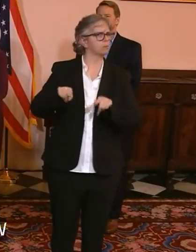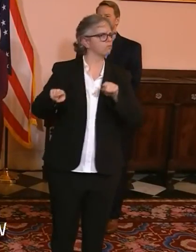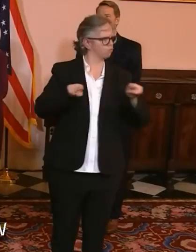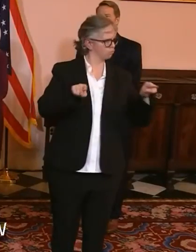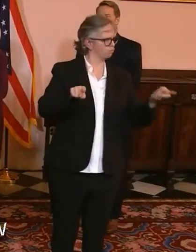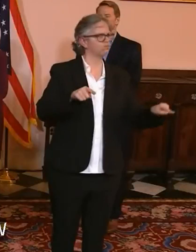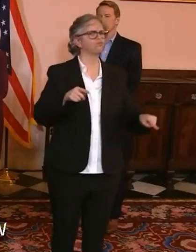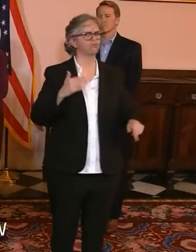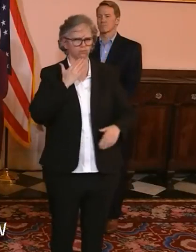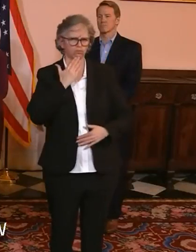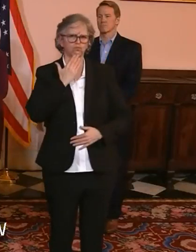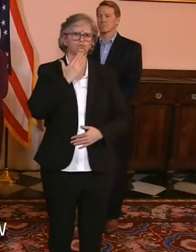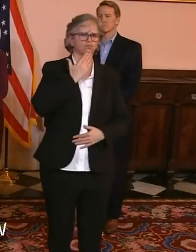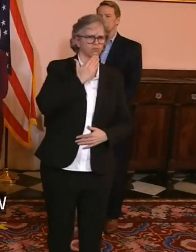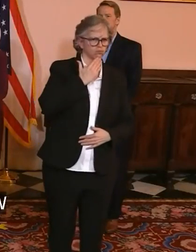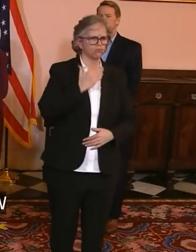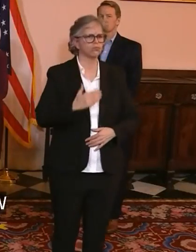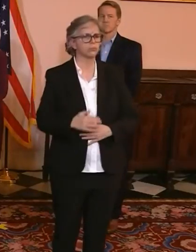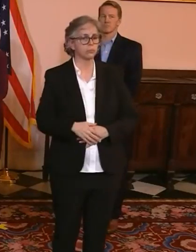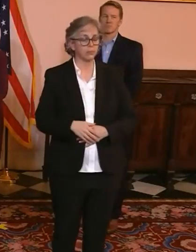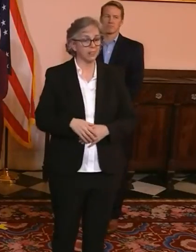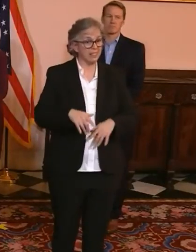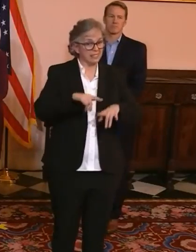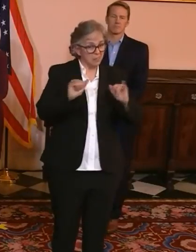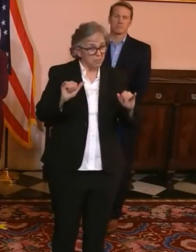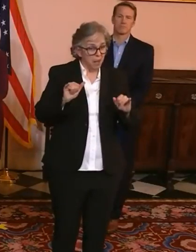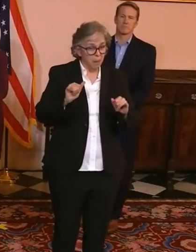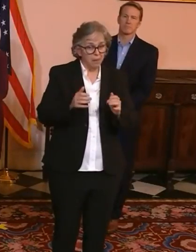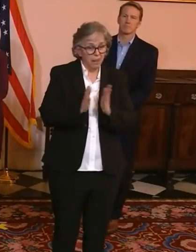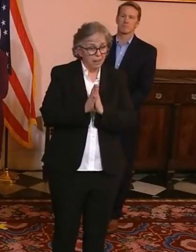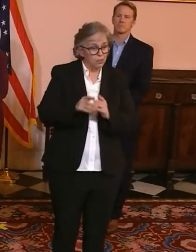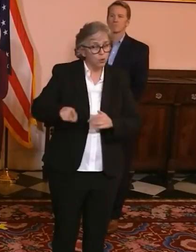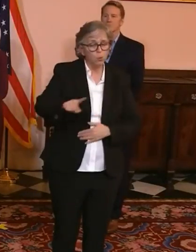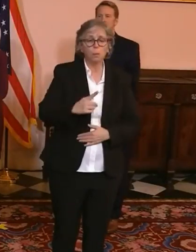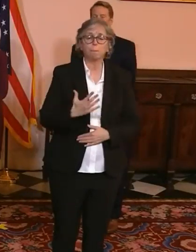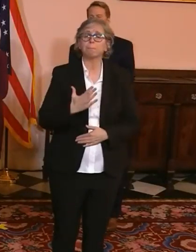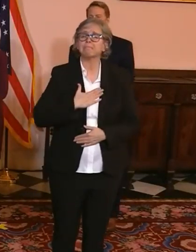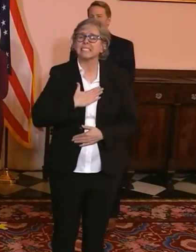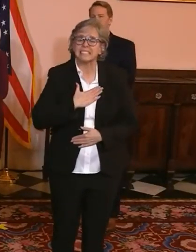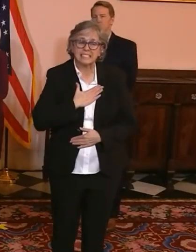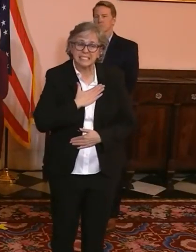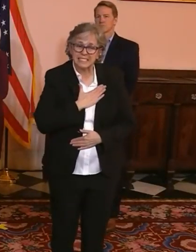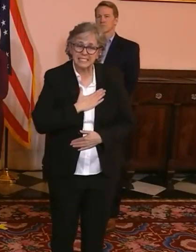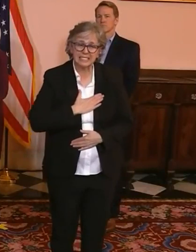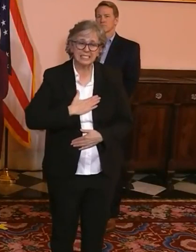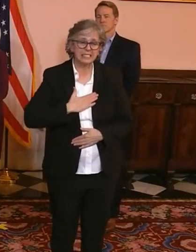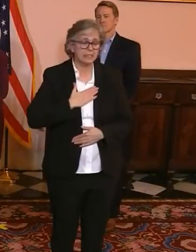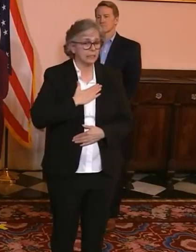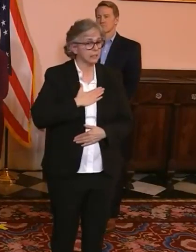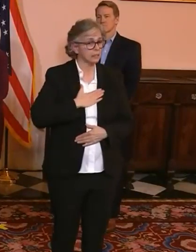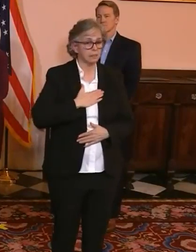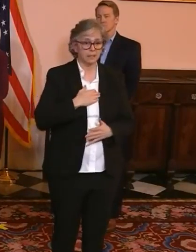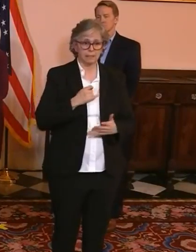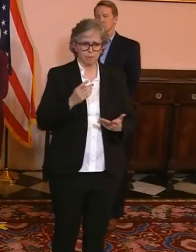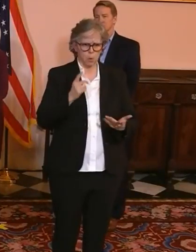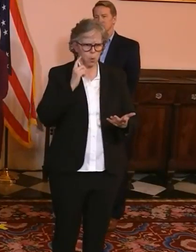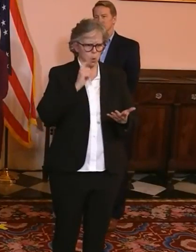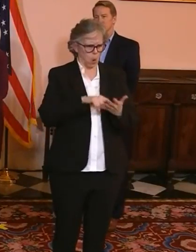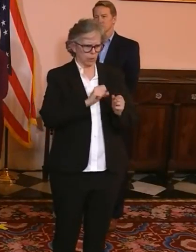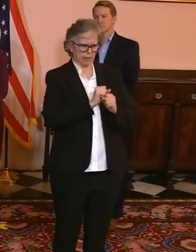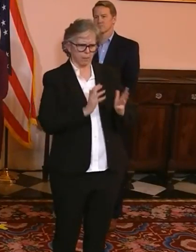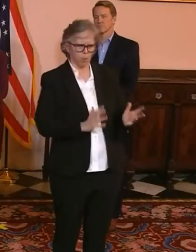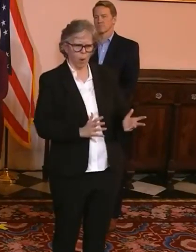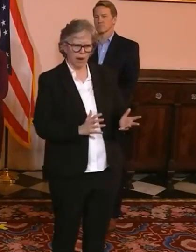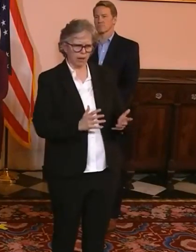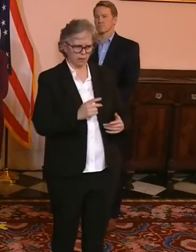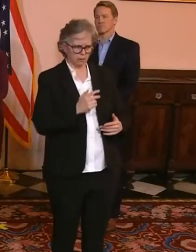We also ask them to be vigilant. If an employee is sick, certainly if an employee has temperature, send that employee